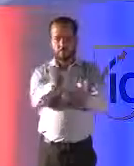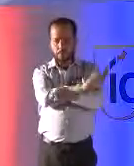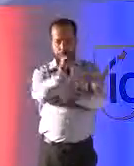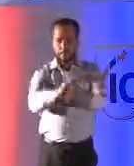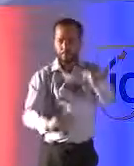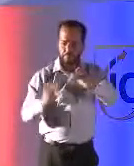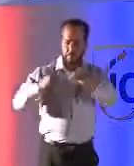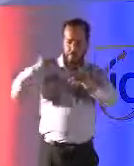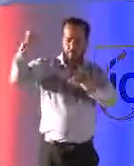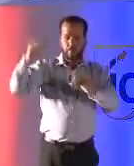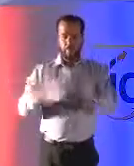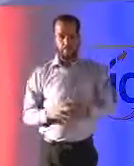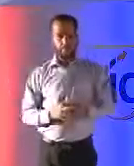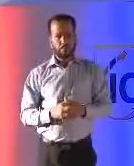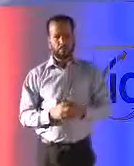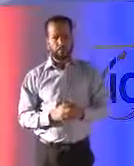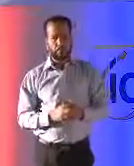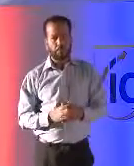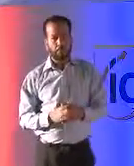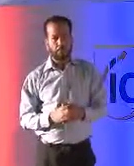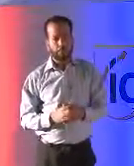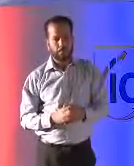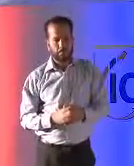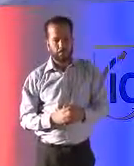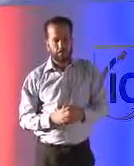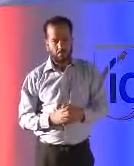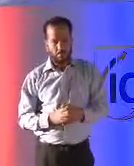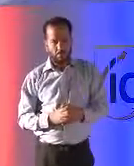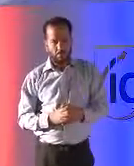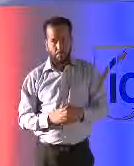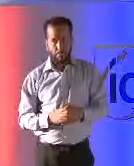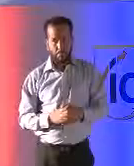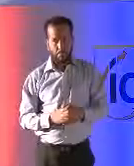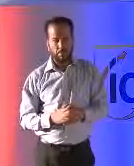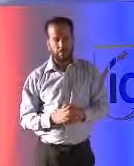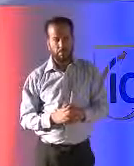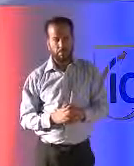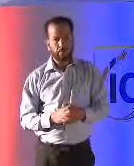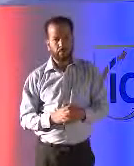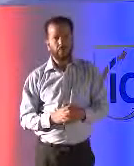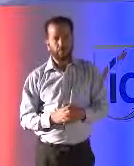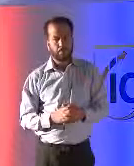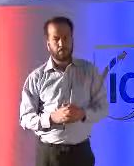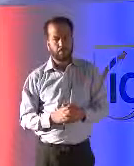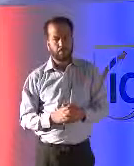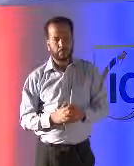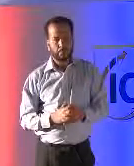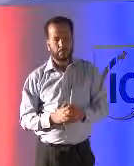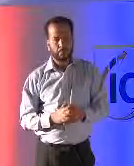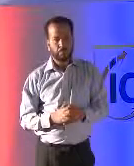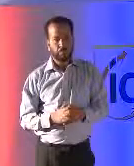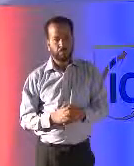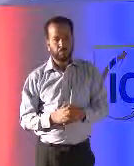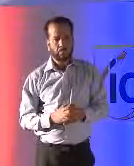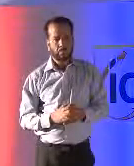know I exceeded my time, and hopefully I'll be able to take some of your questions. But in conclusion, we